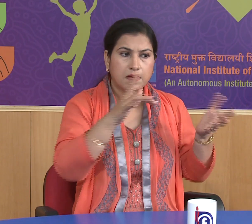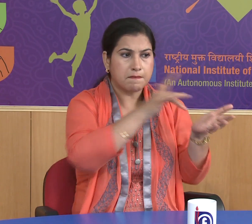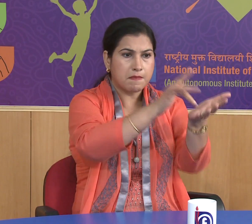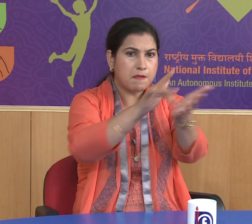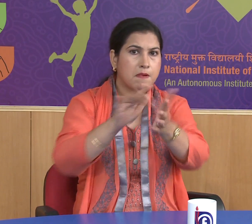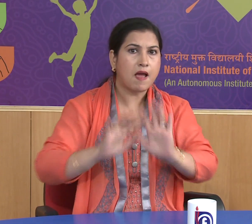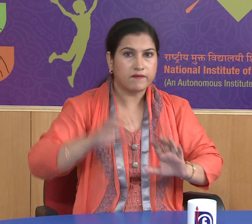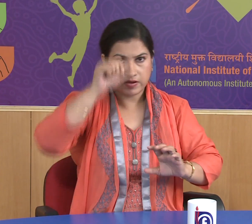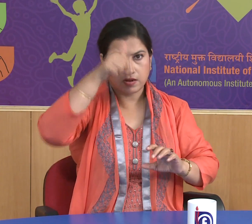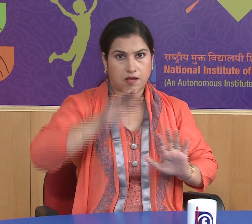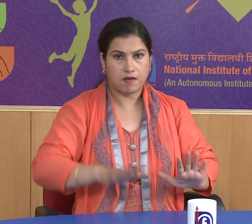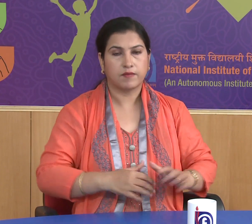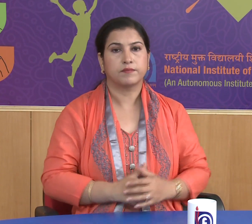country.